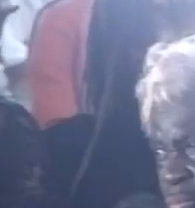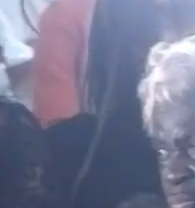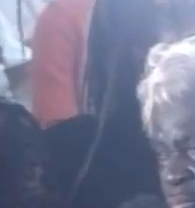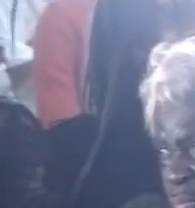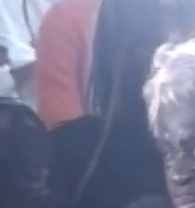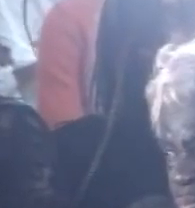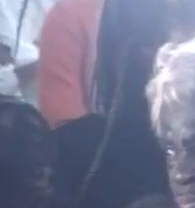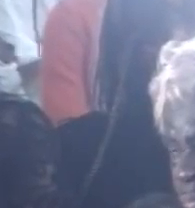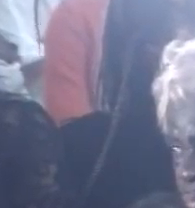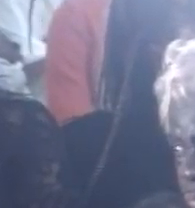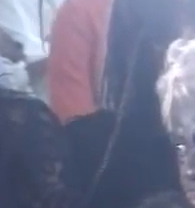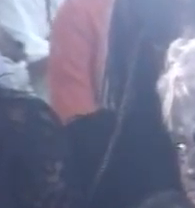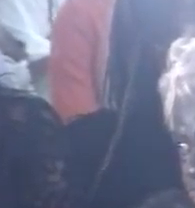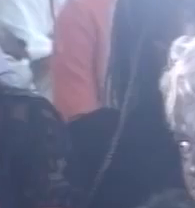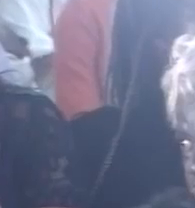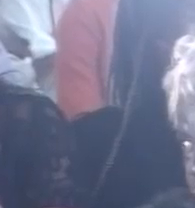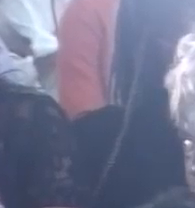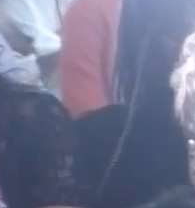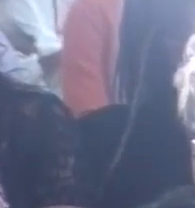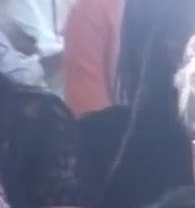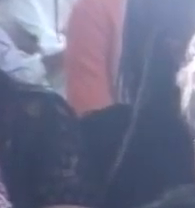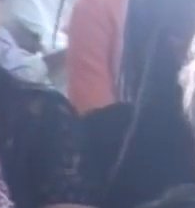ready, he can come back and pick it up back. I got, so what are you doing?